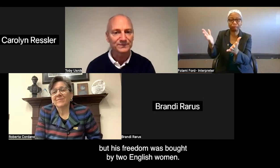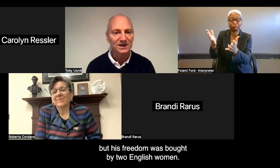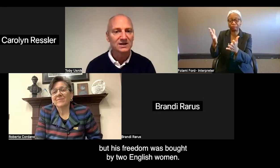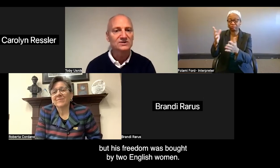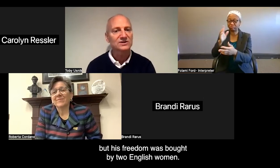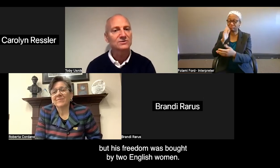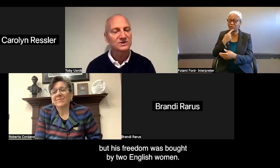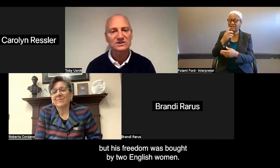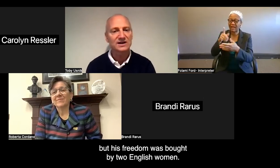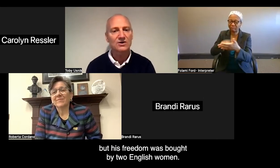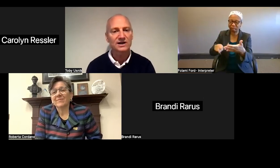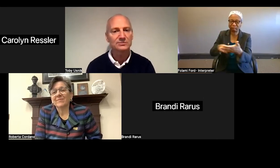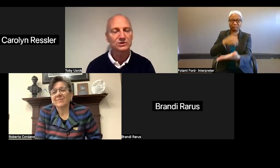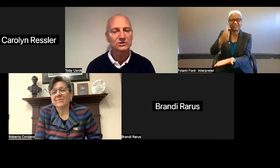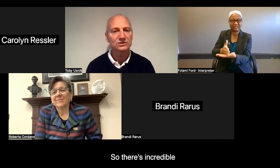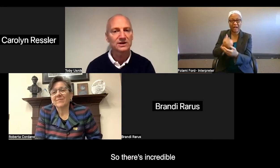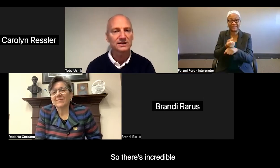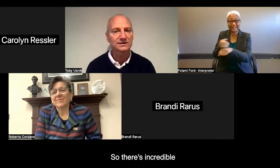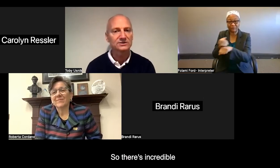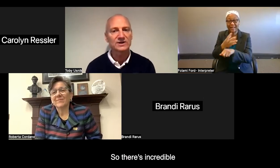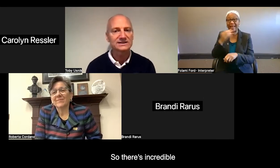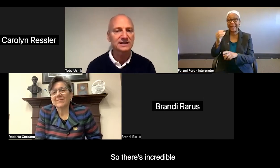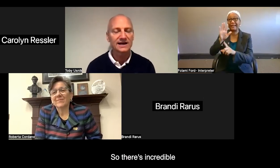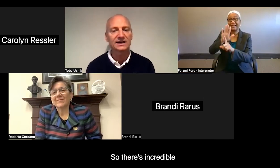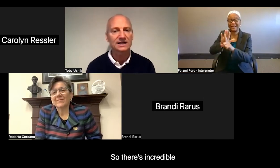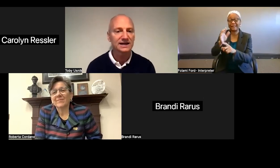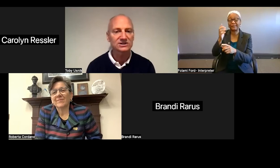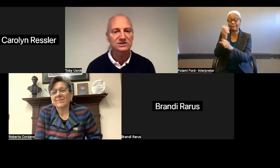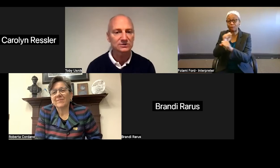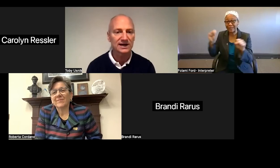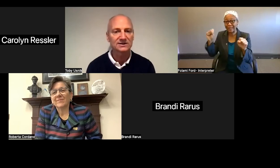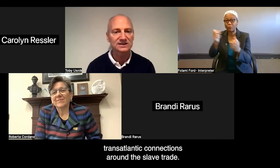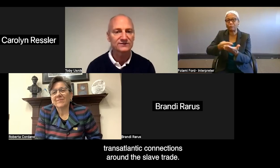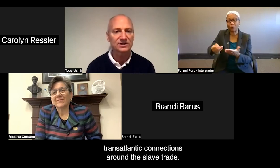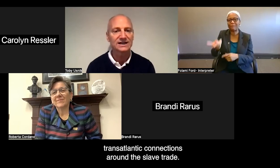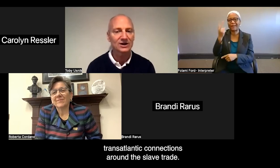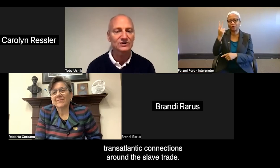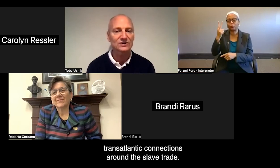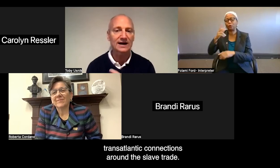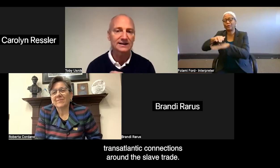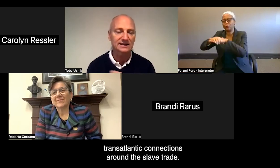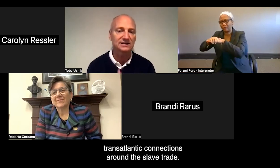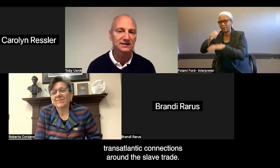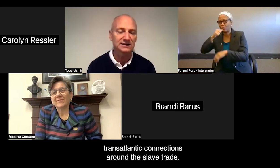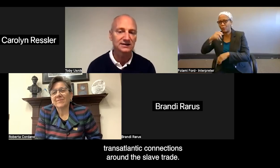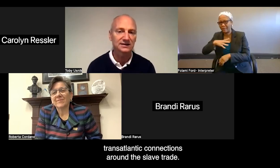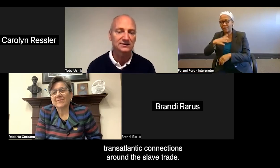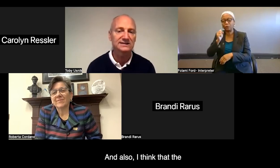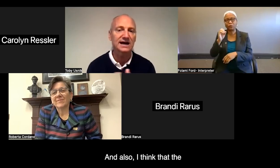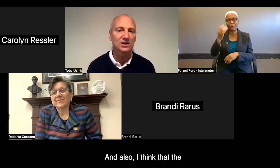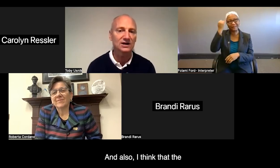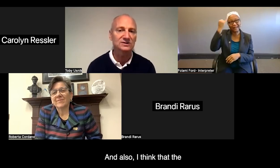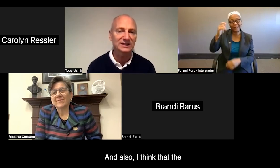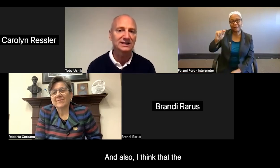women. So there's incredible, uh, transatlantic connections around the slave trade. And also, I think that the,